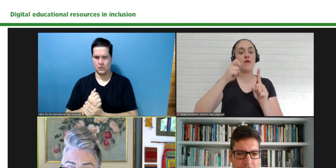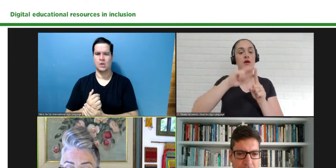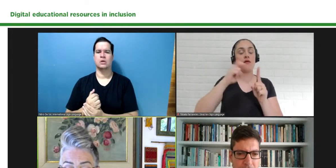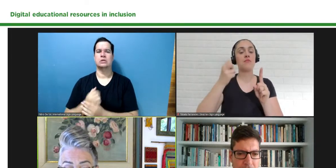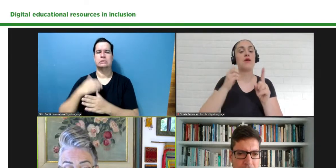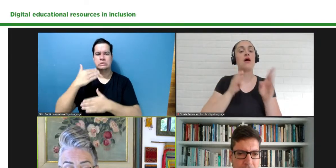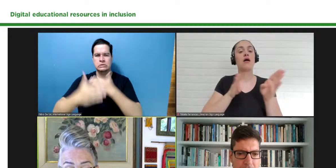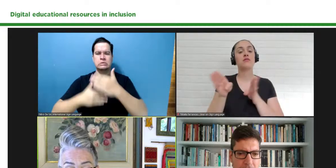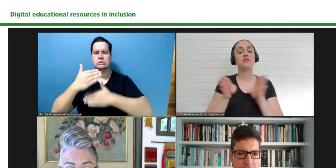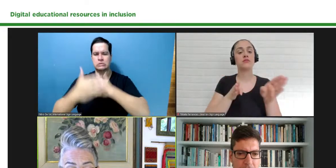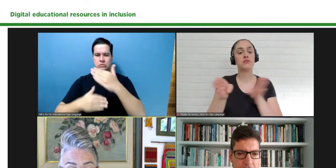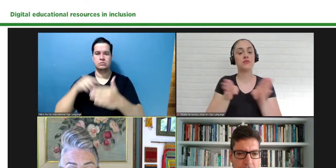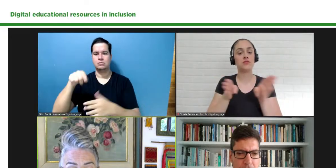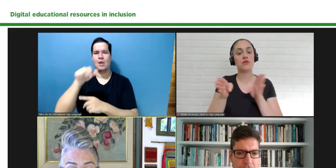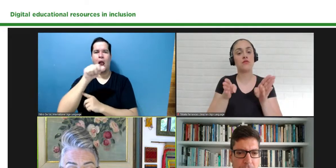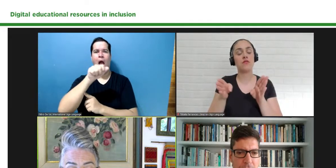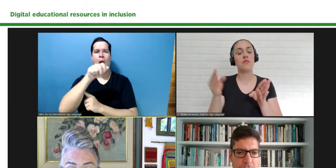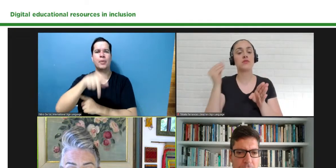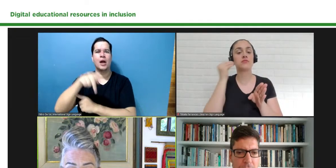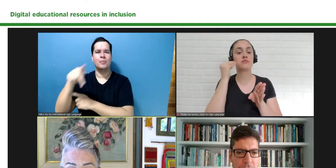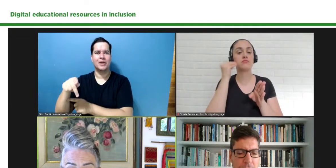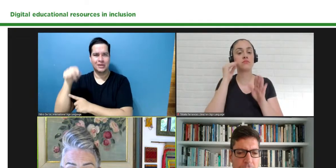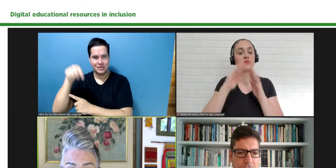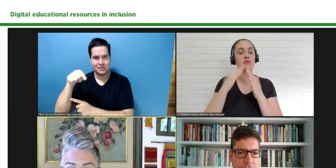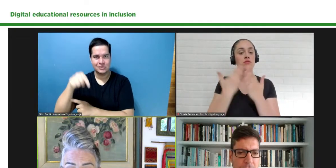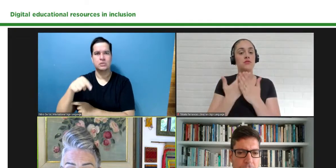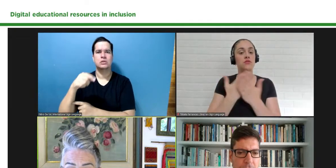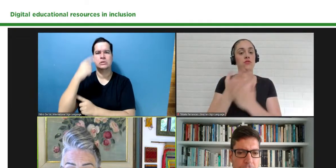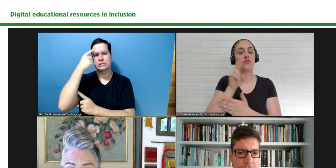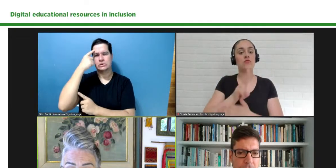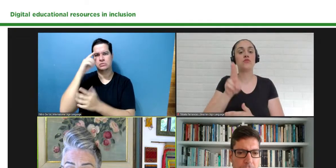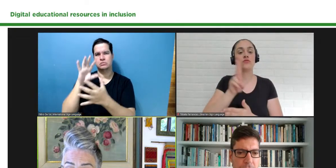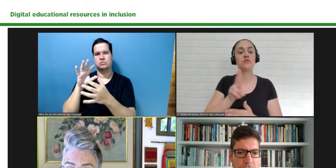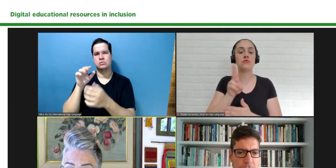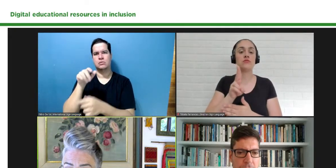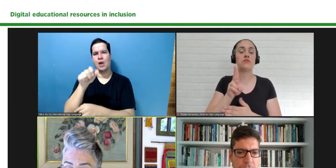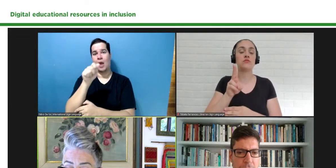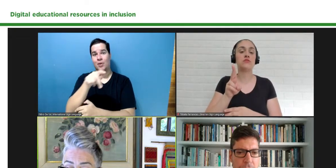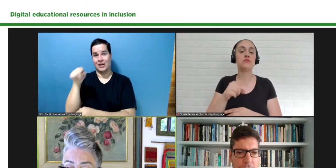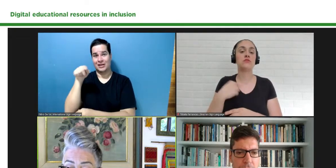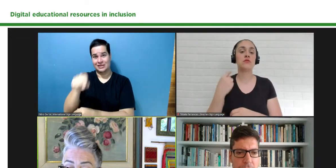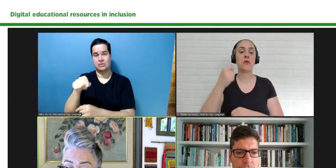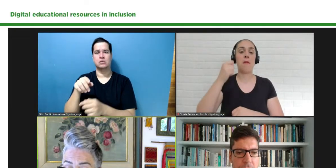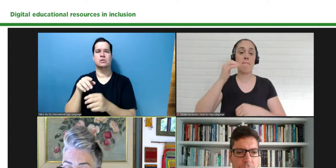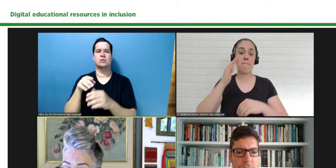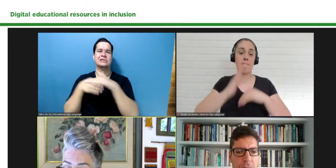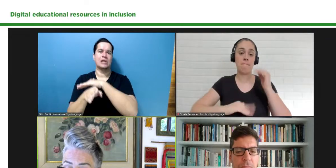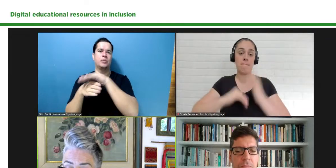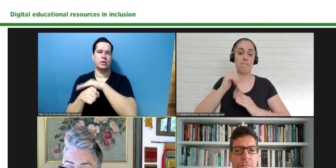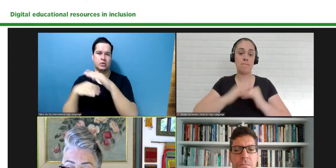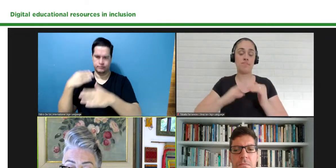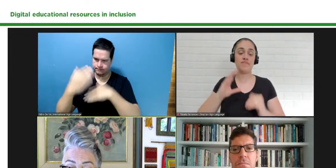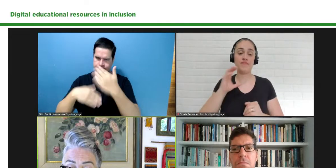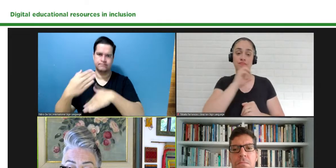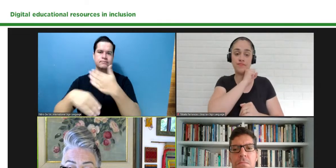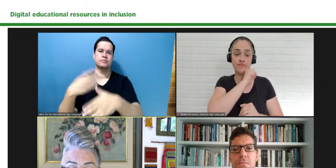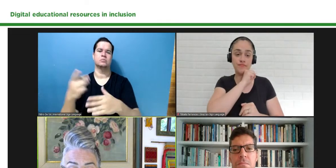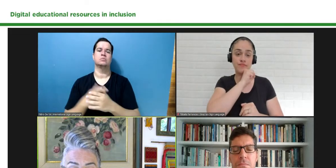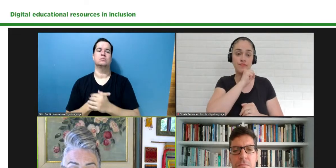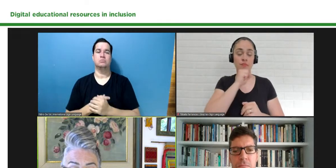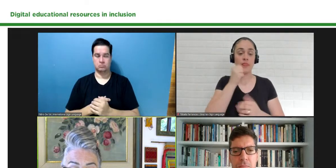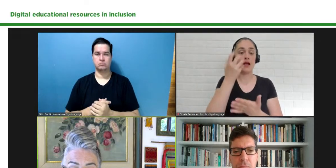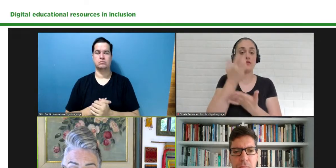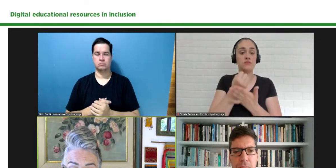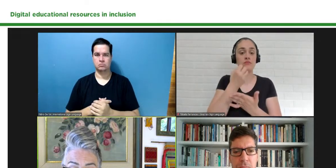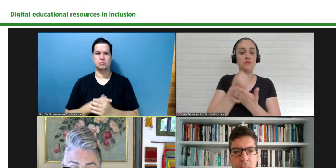in and out of schools, and that it is practical and easy to download on most phones, so that it